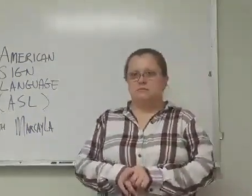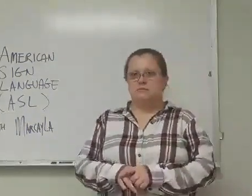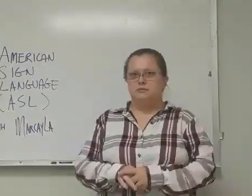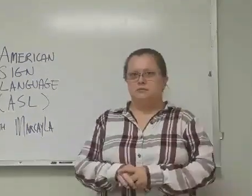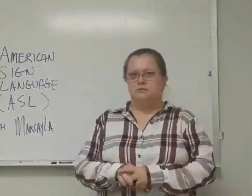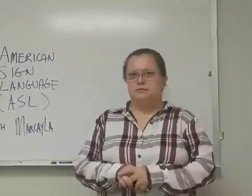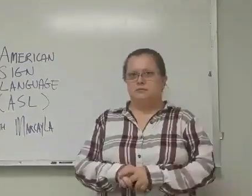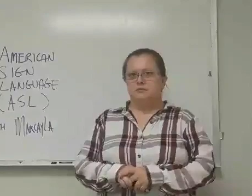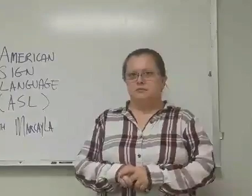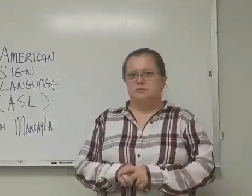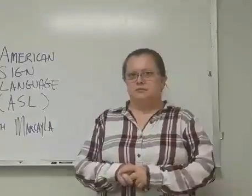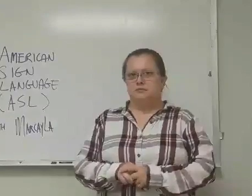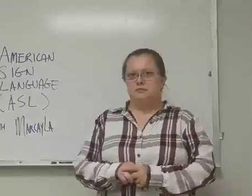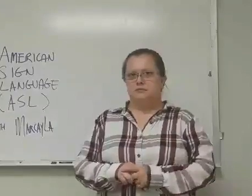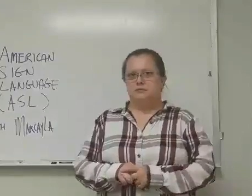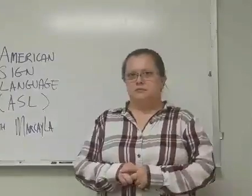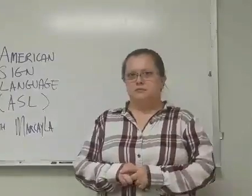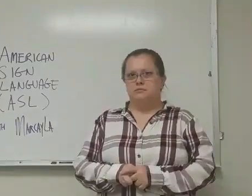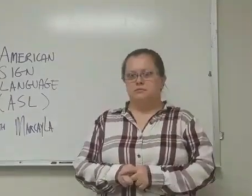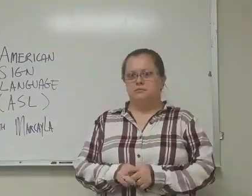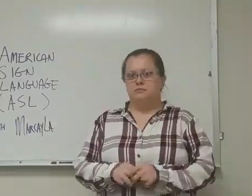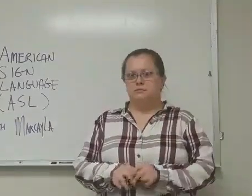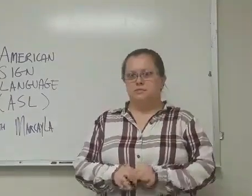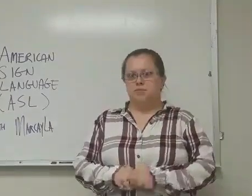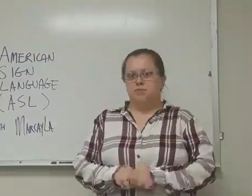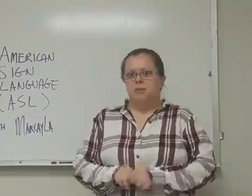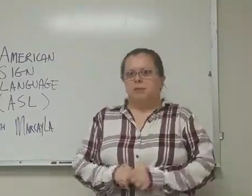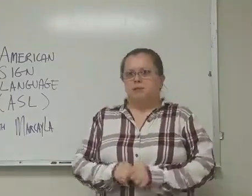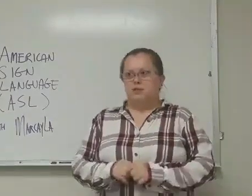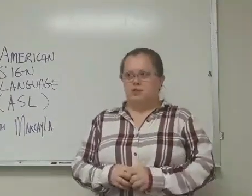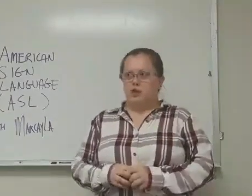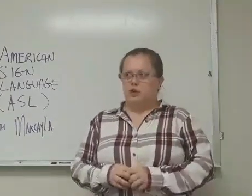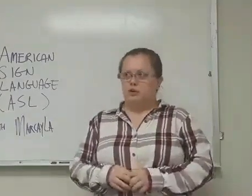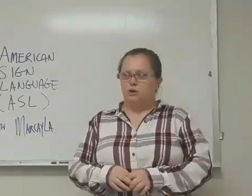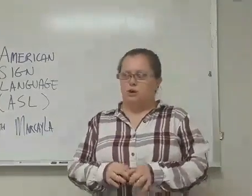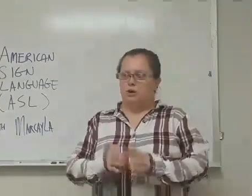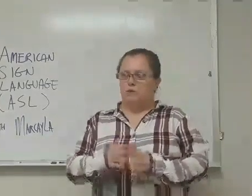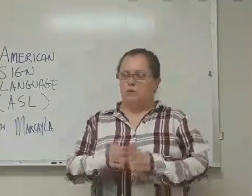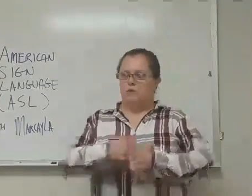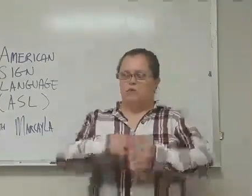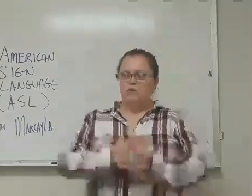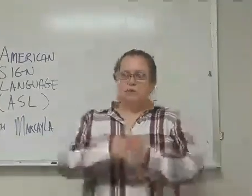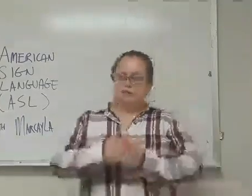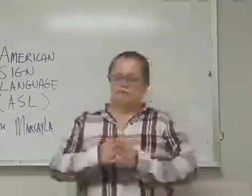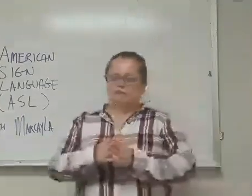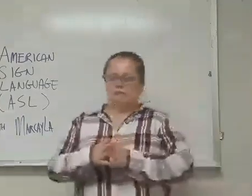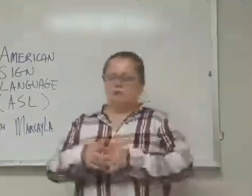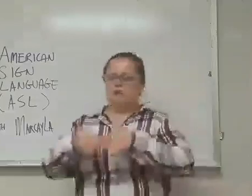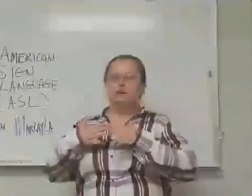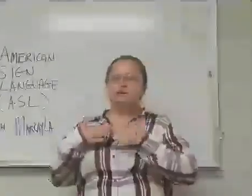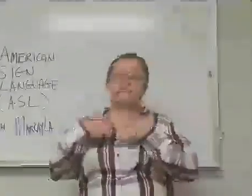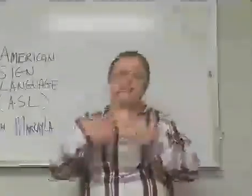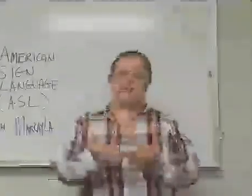we say in ASL, how can I help you? So before I sign